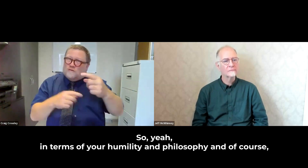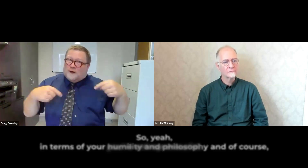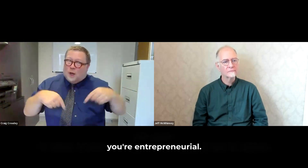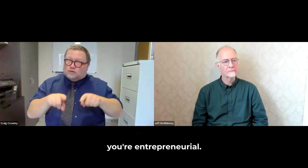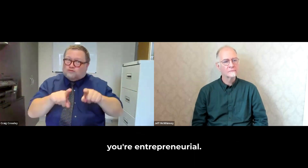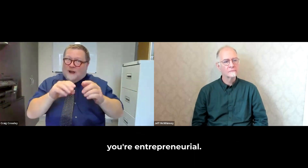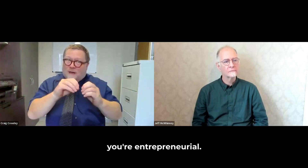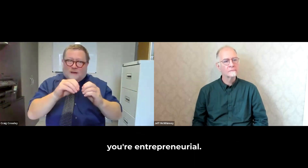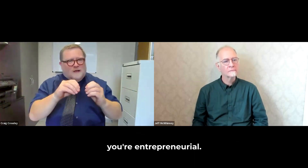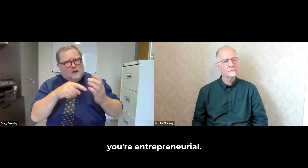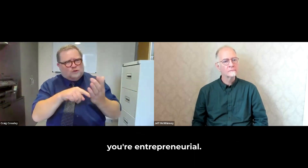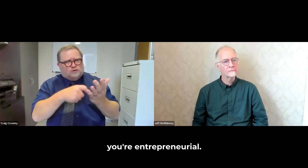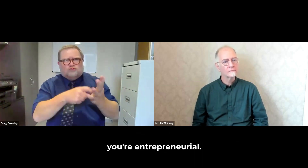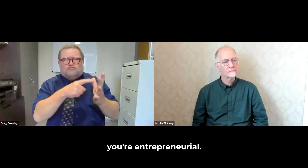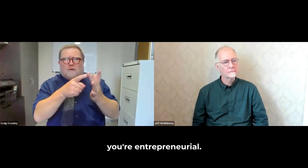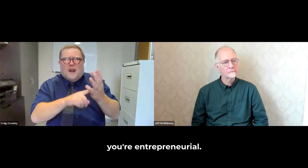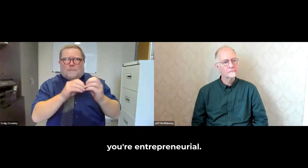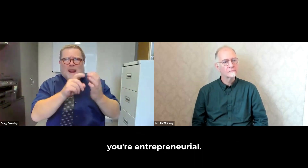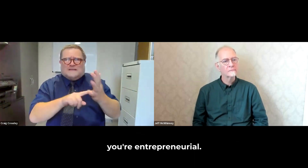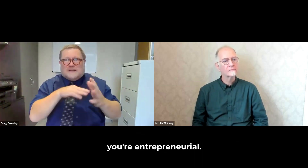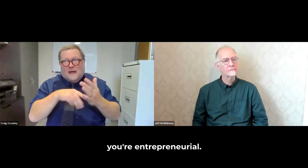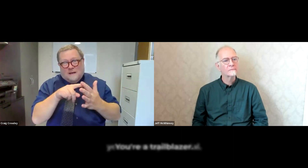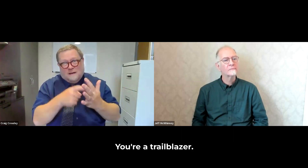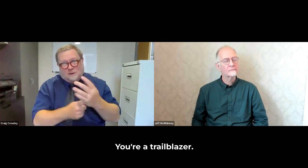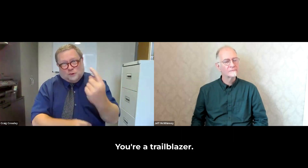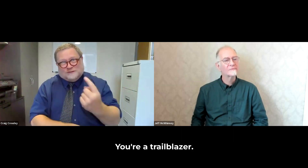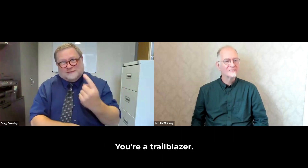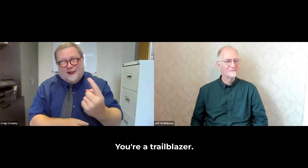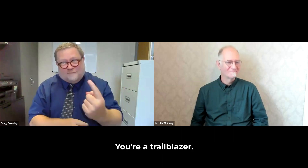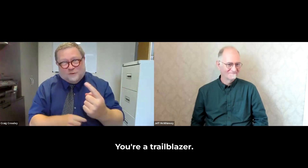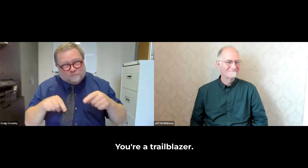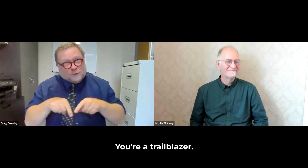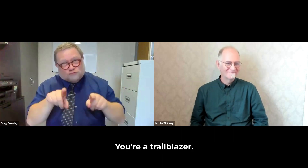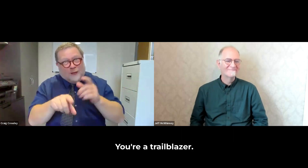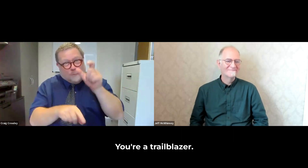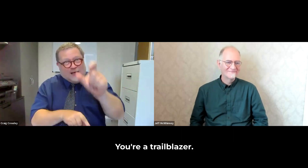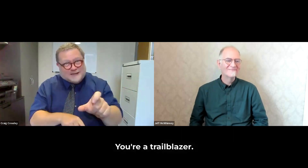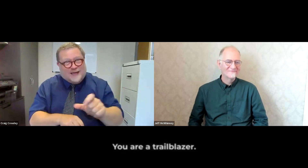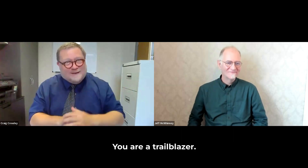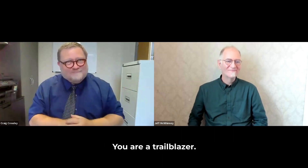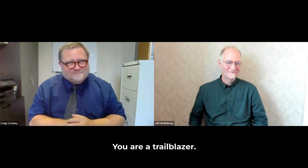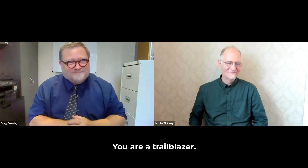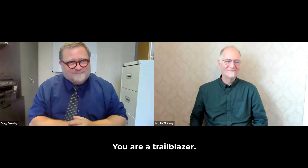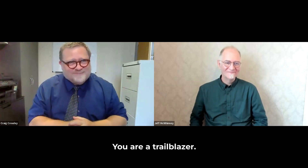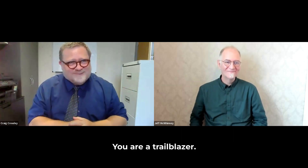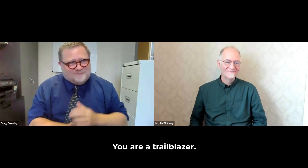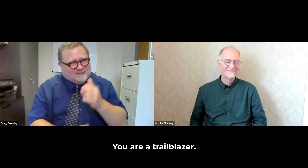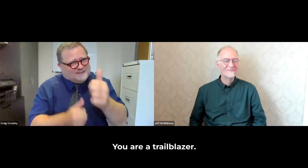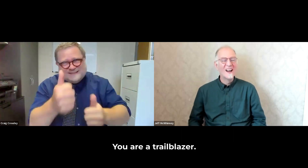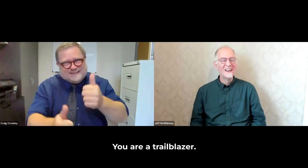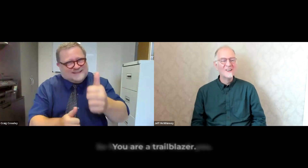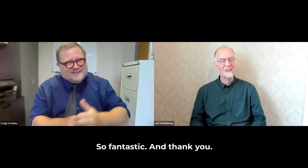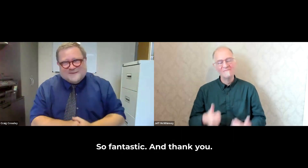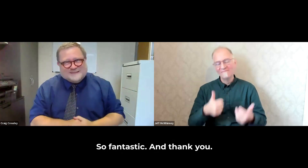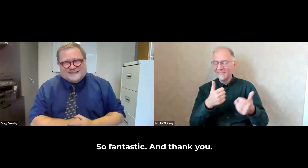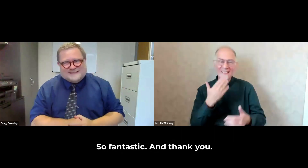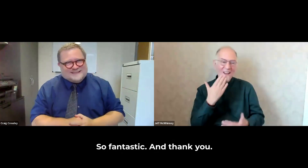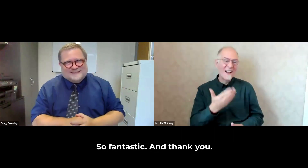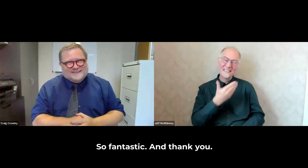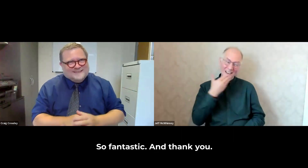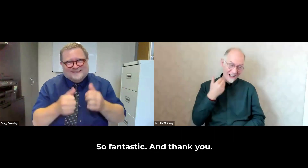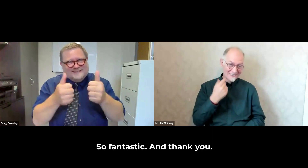of course your entrepreneurial, you're a trailblazer. You are a trailblazer.